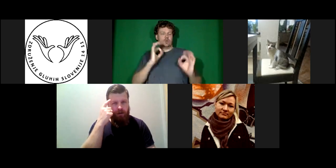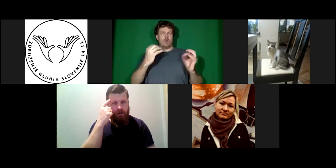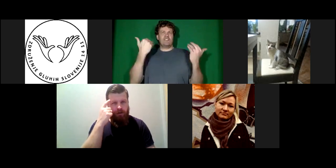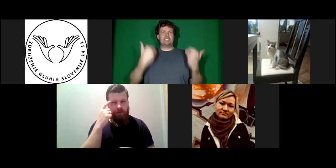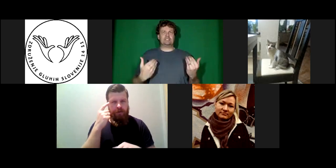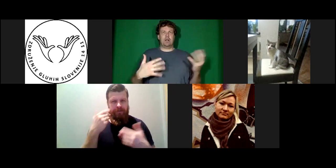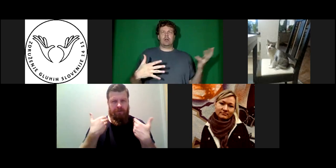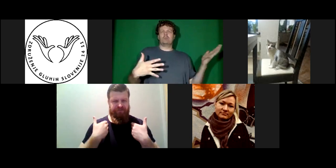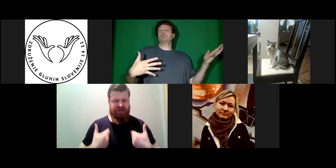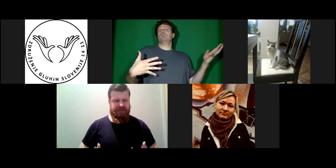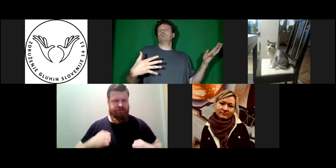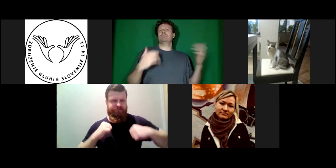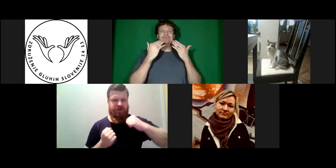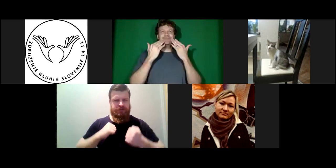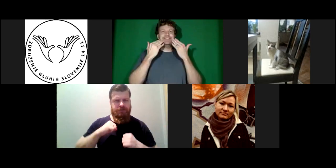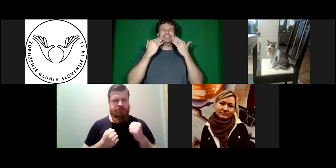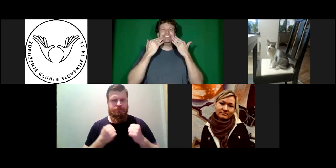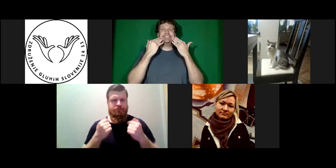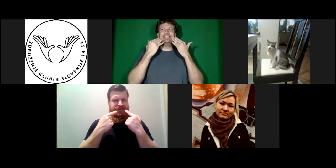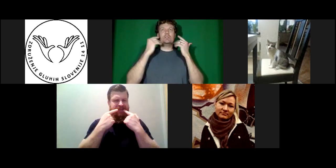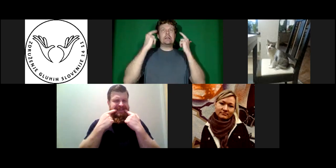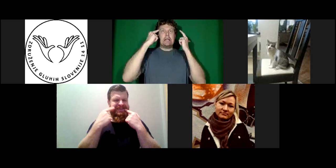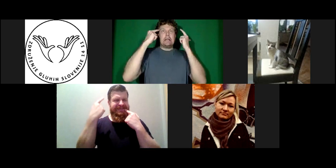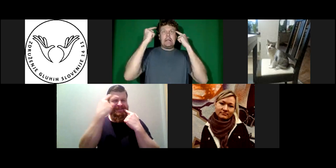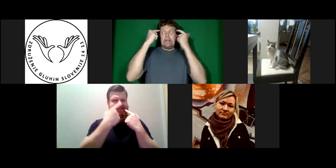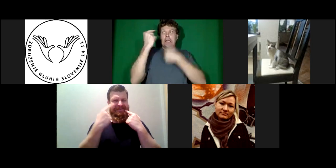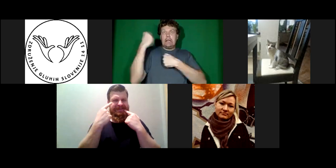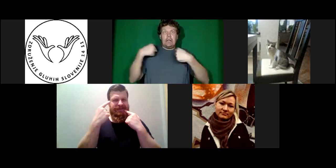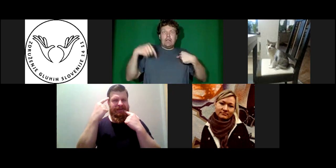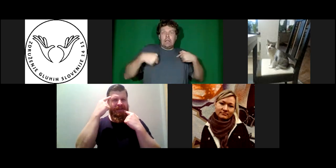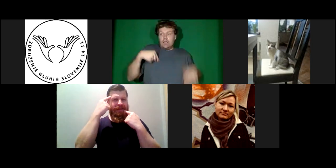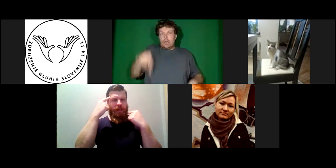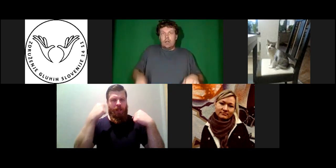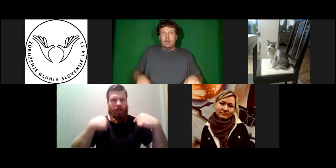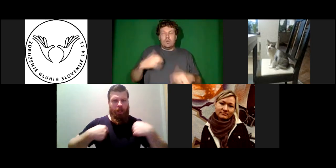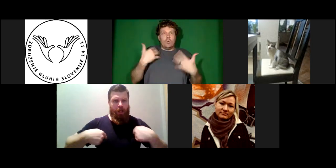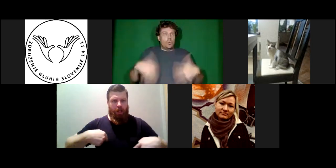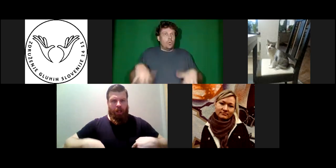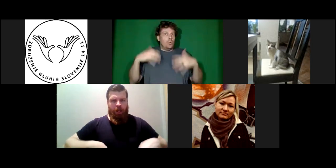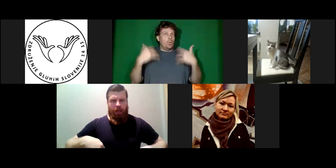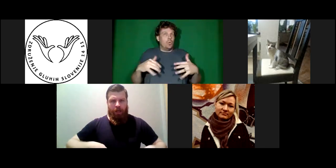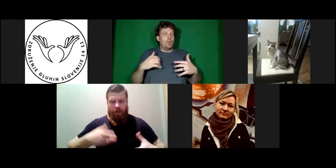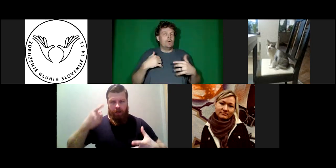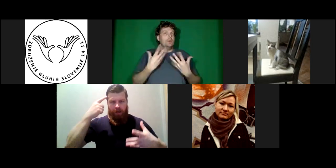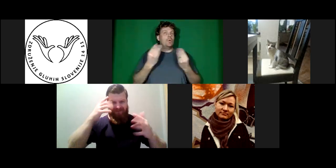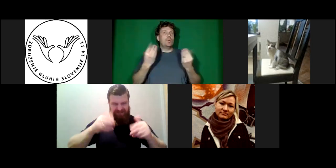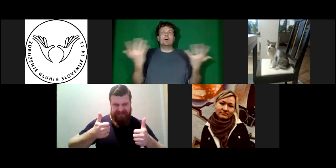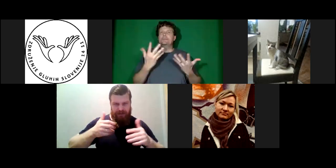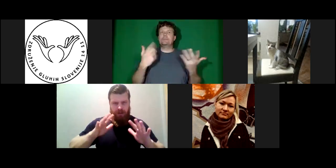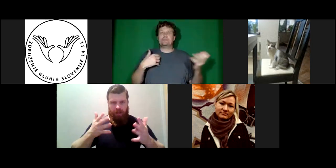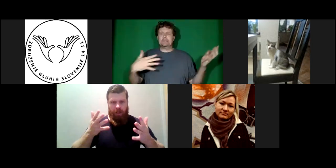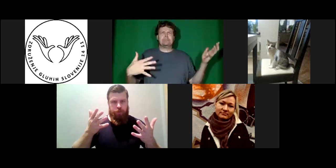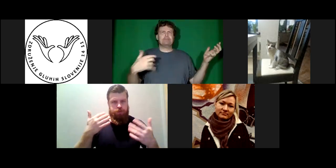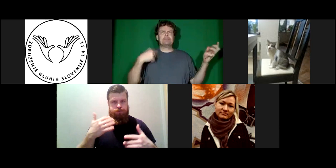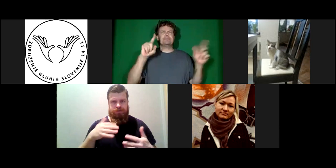When you're dancing, you have to think about every muscle in your body. You have to think